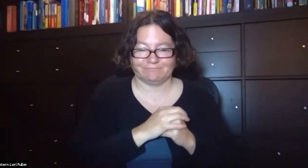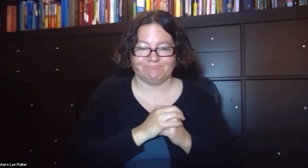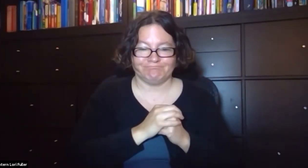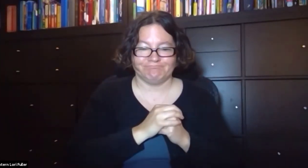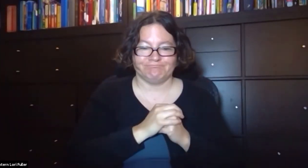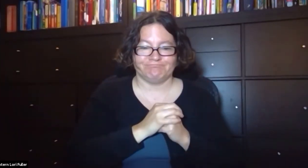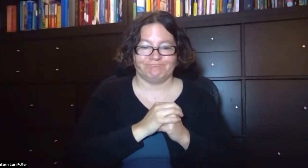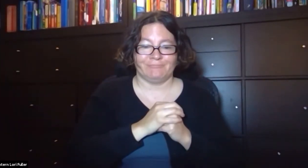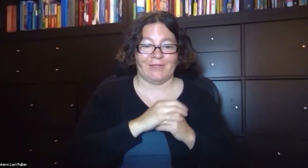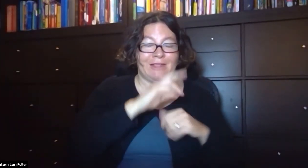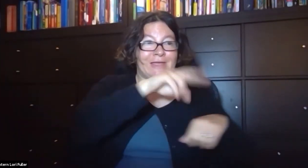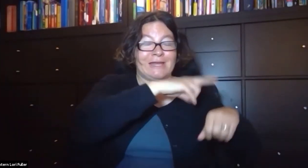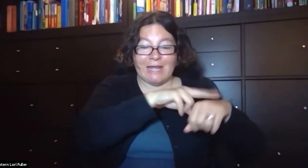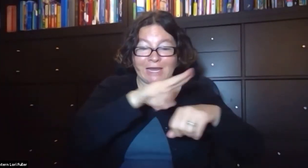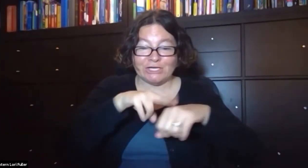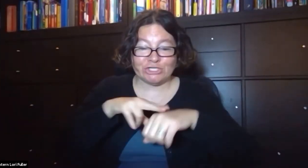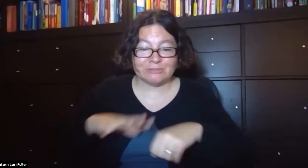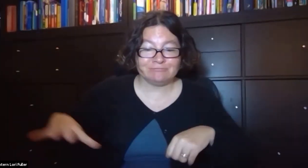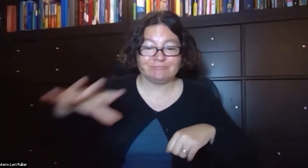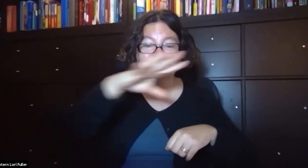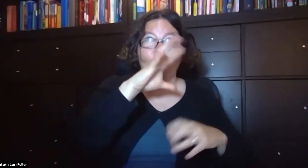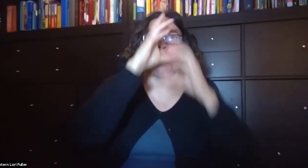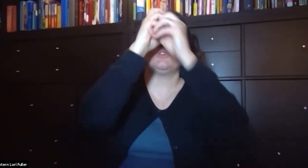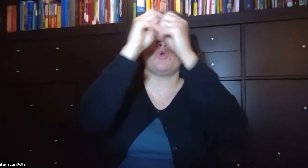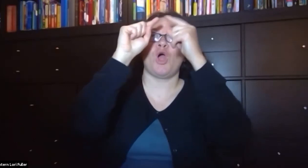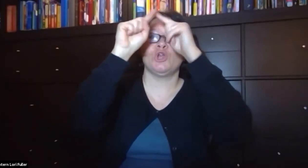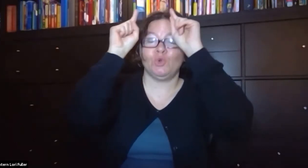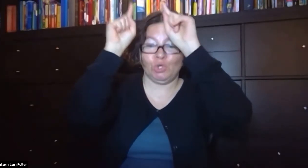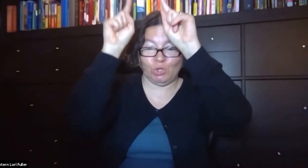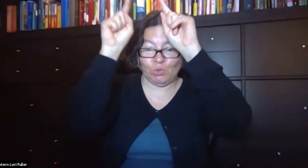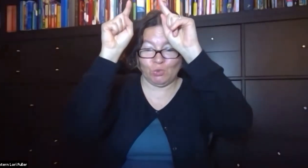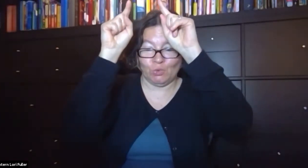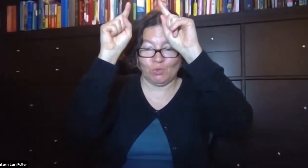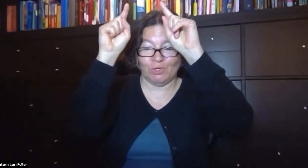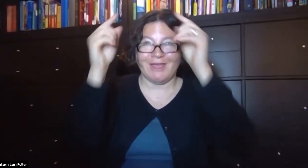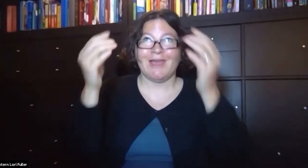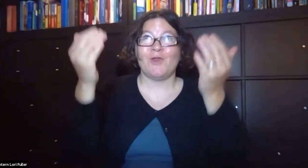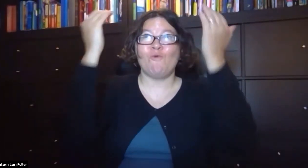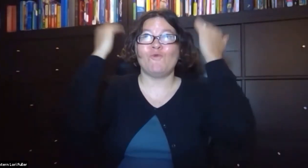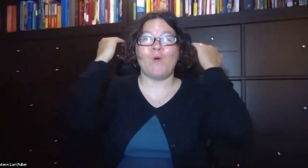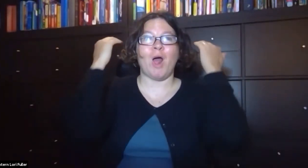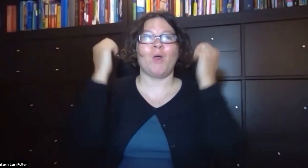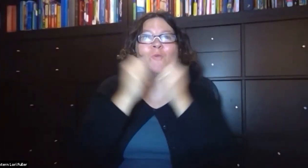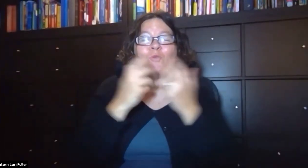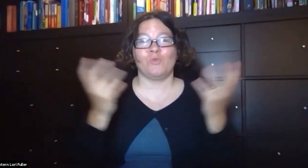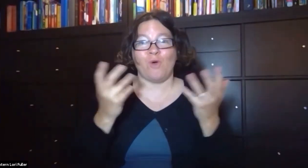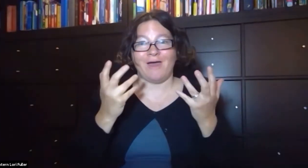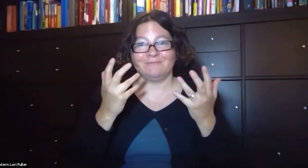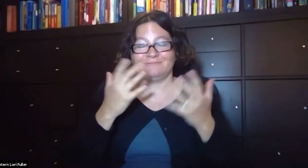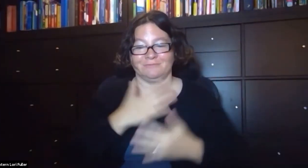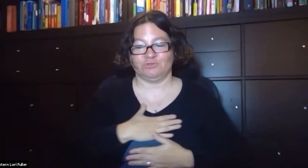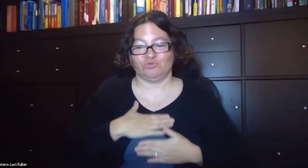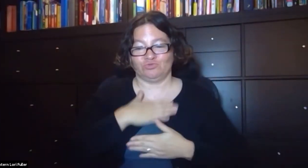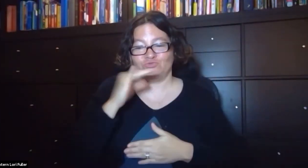would to have your light. Then all nations will be drawn to you and be overwhelmed with joy.